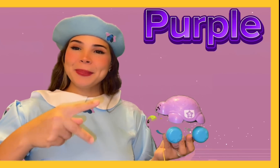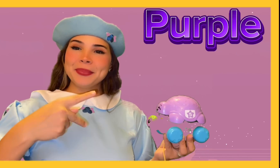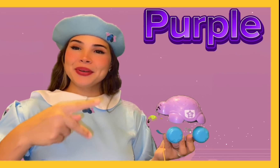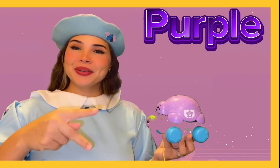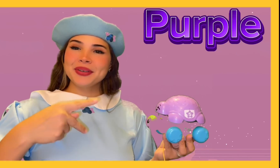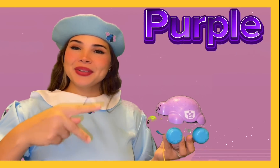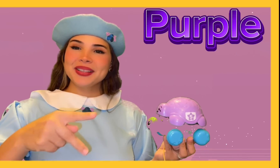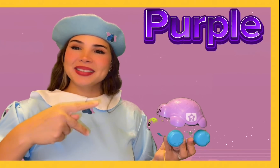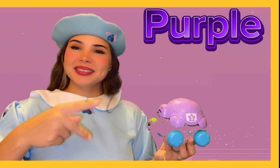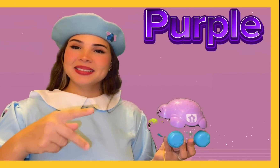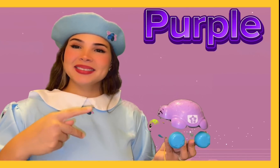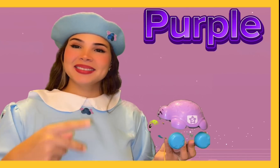Purple.